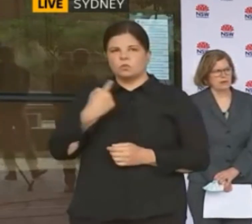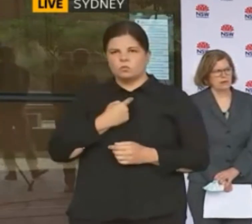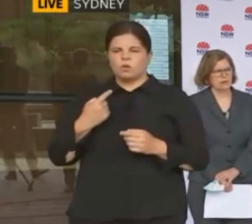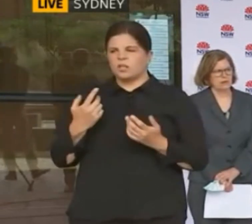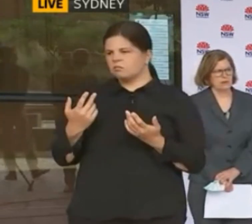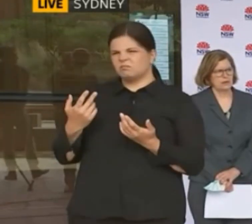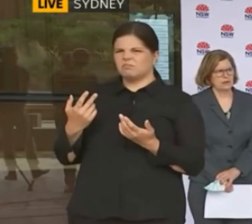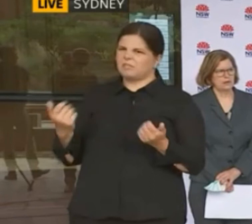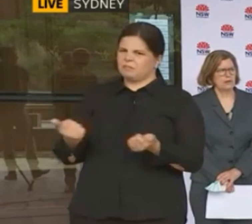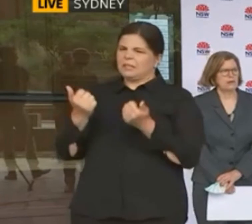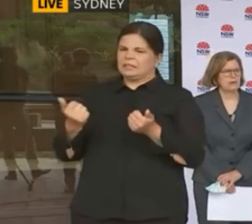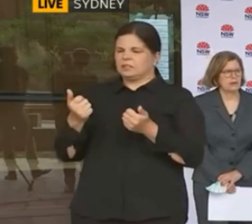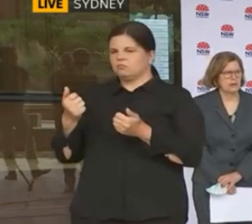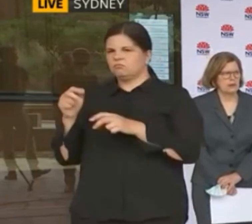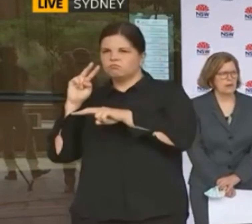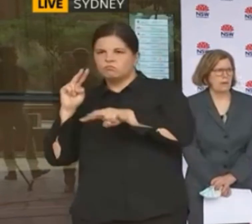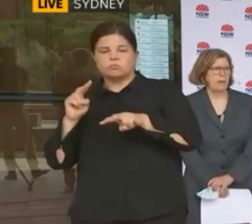deal with anything that comes. So.